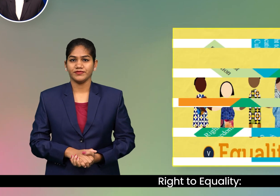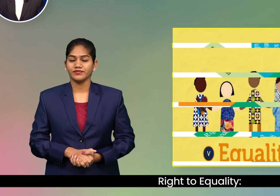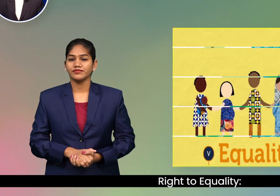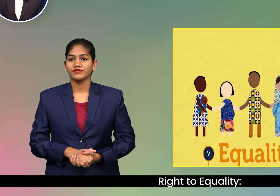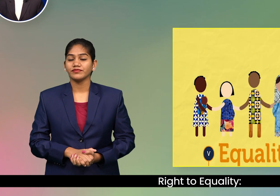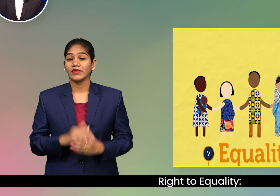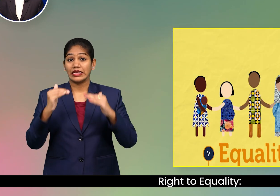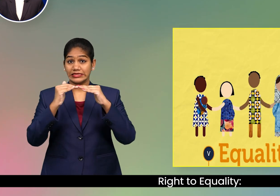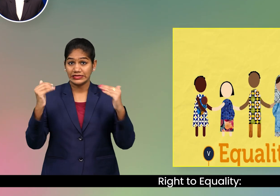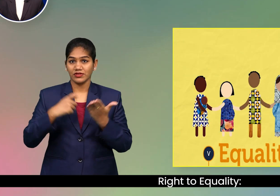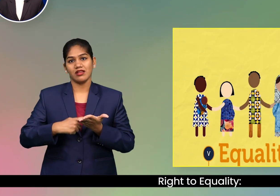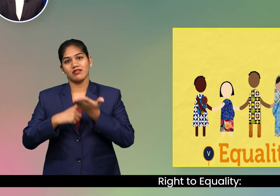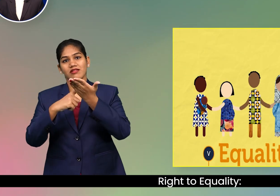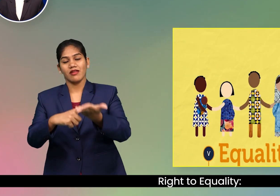Right to equality.